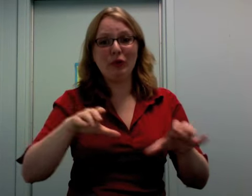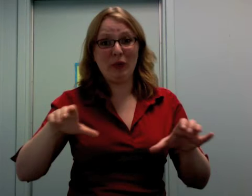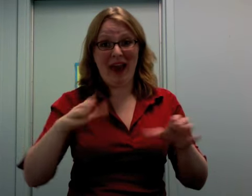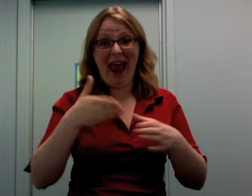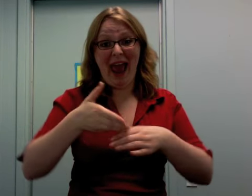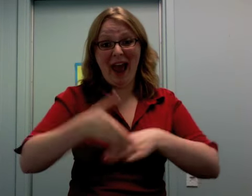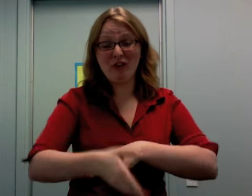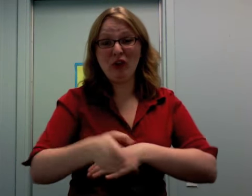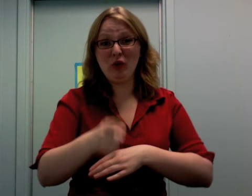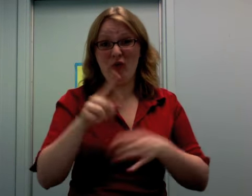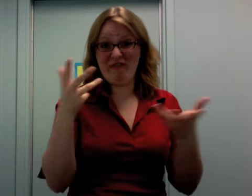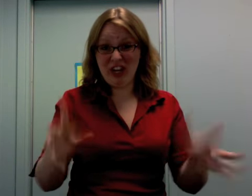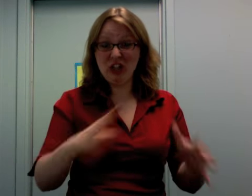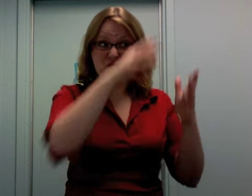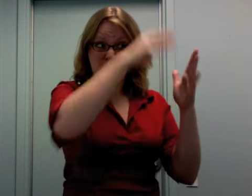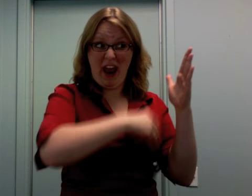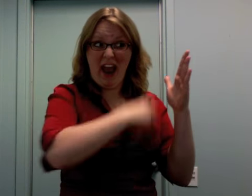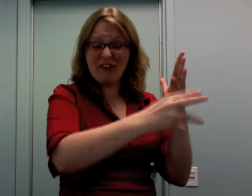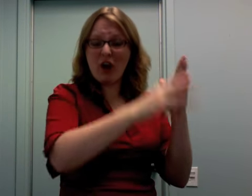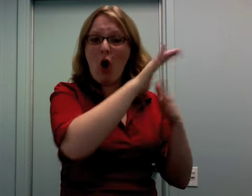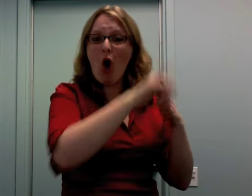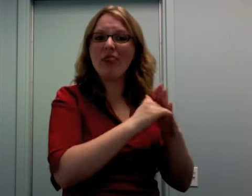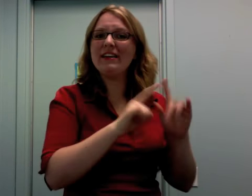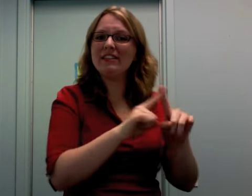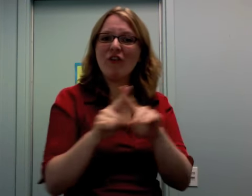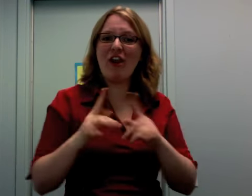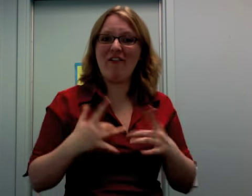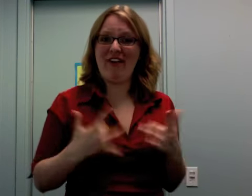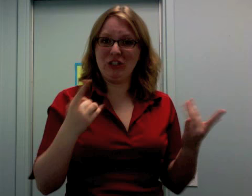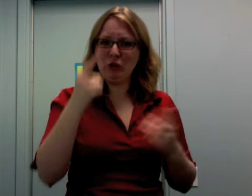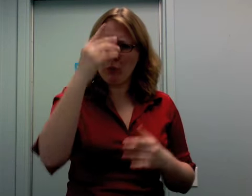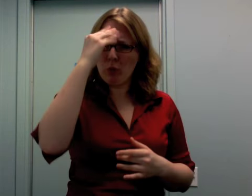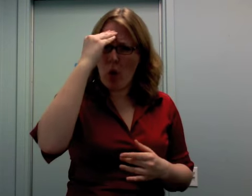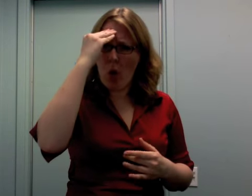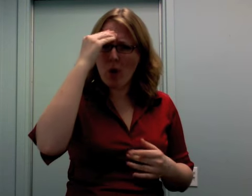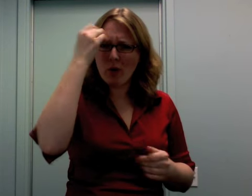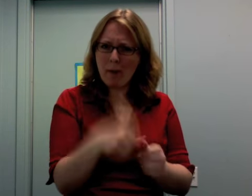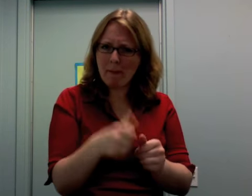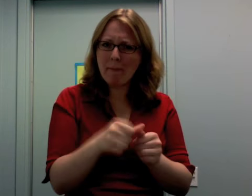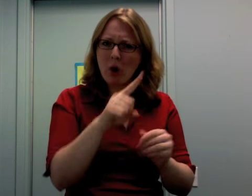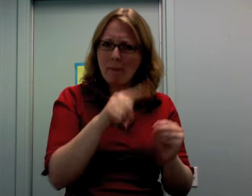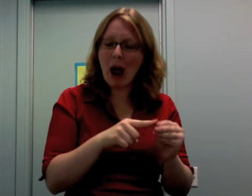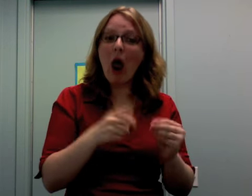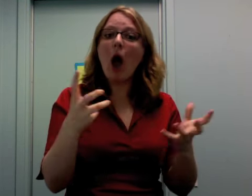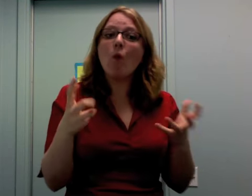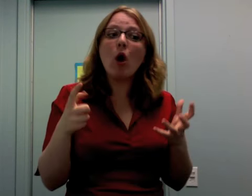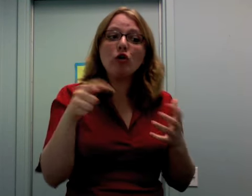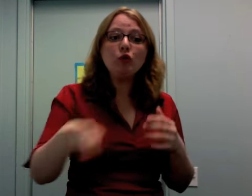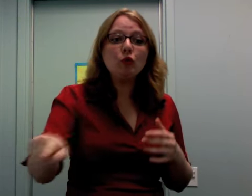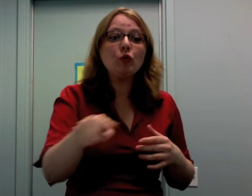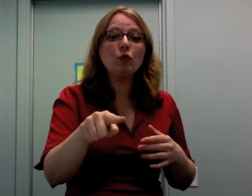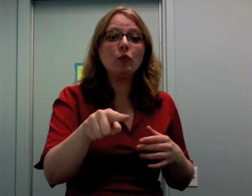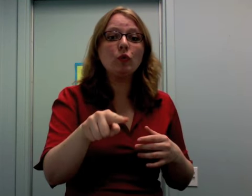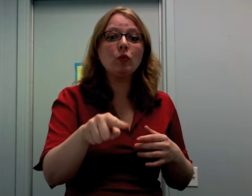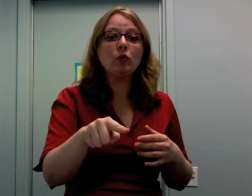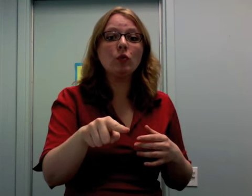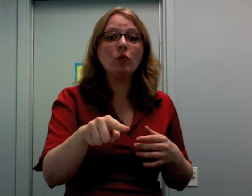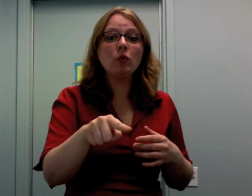have graphed all the events that you know about, I would like for you to predict what is going